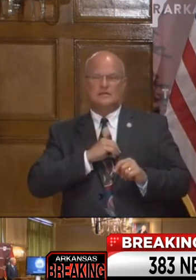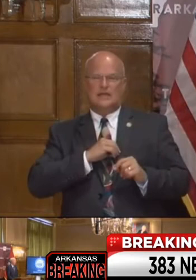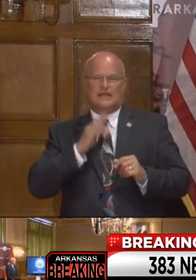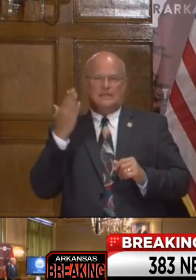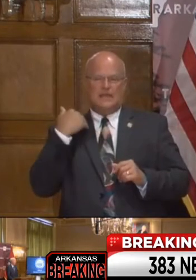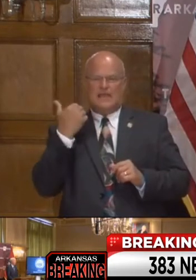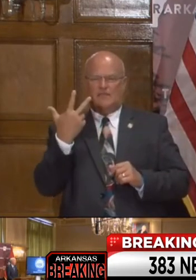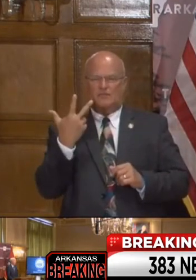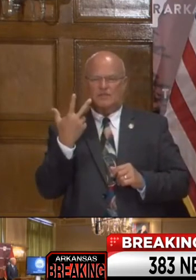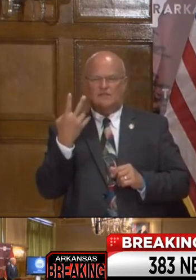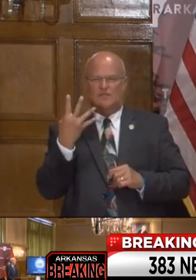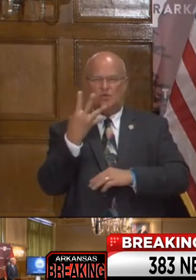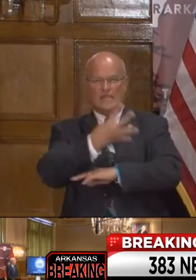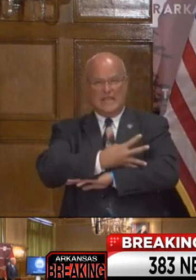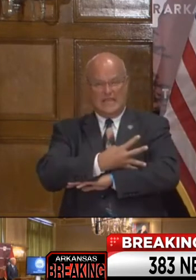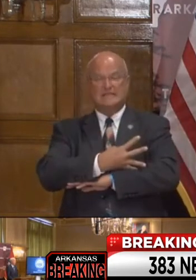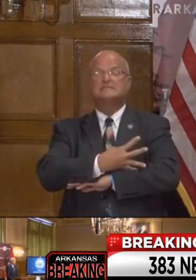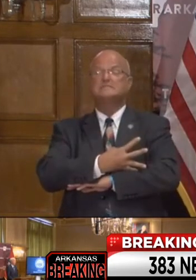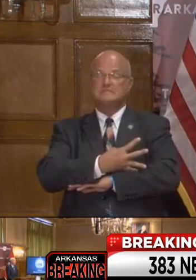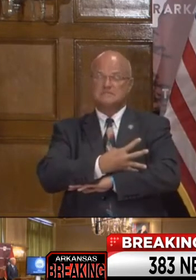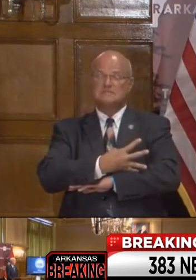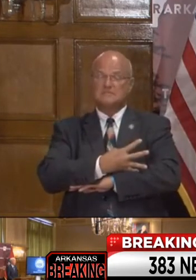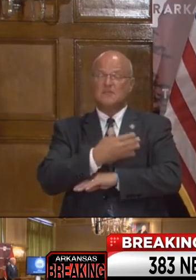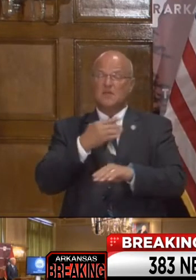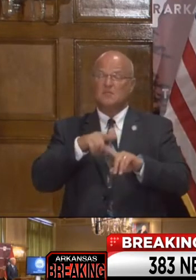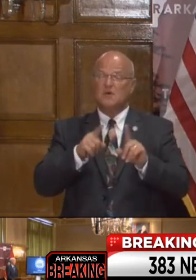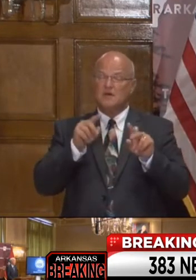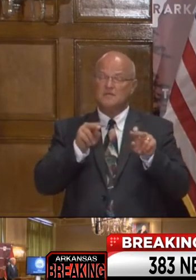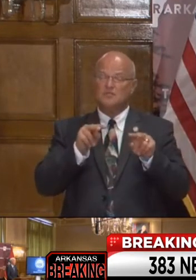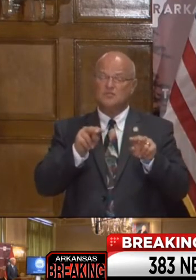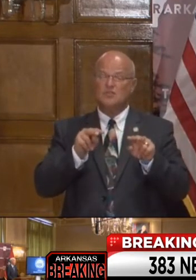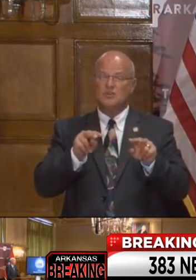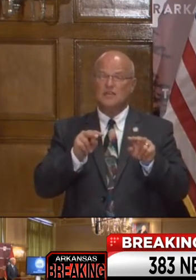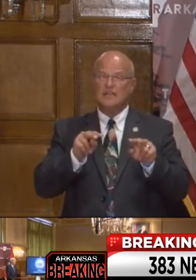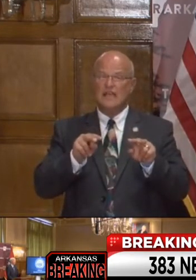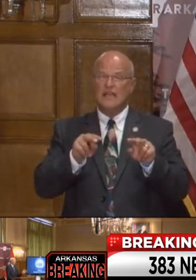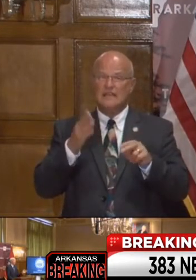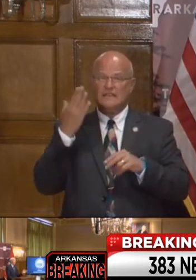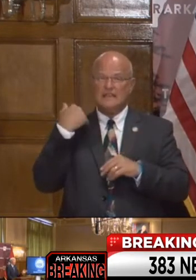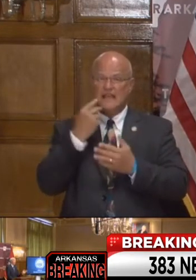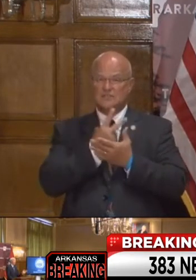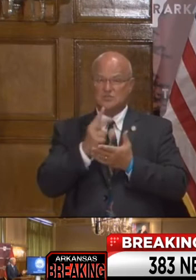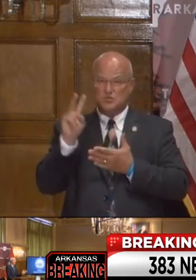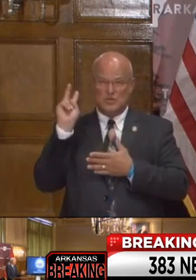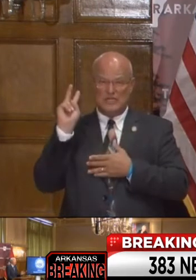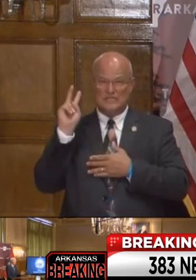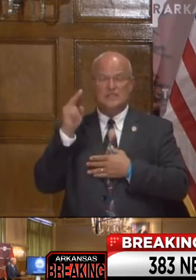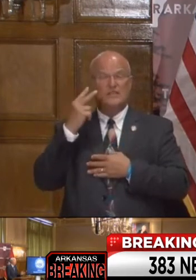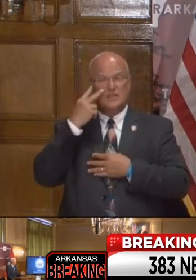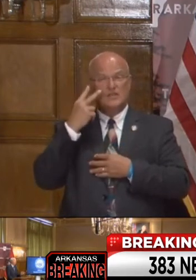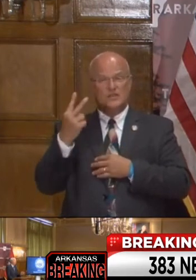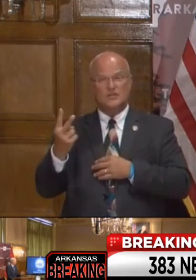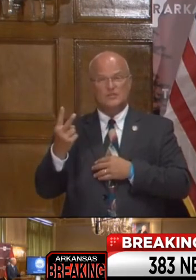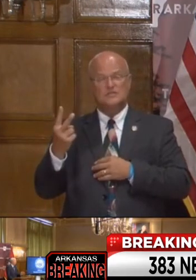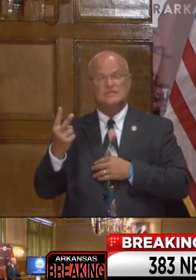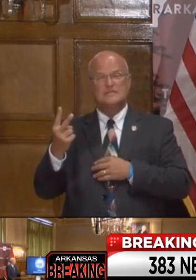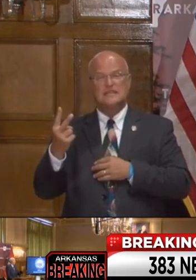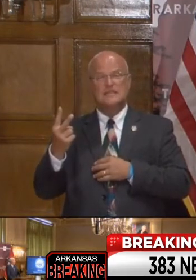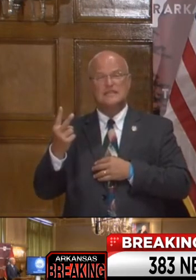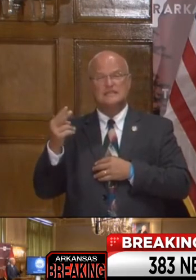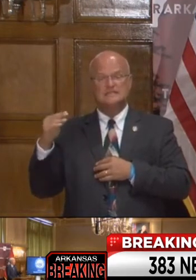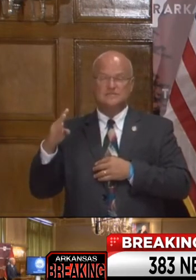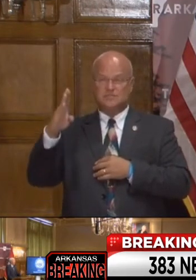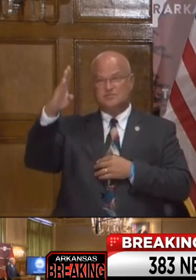last 3 or 4 days. But also, if you look at the last 2 weeks, you'll see